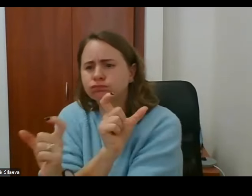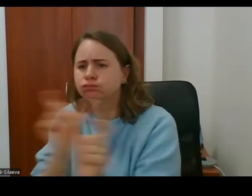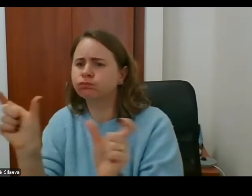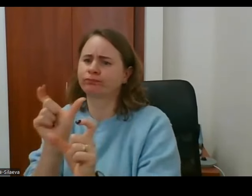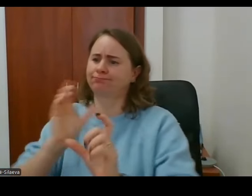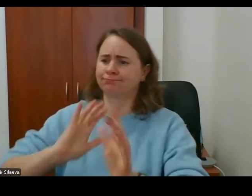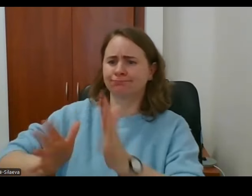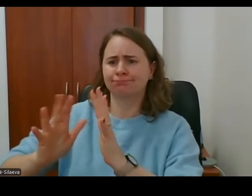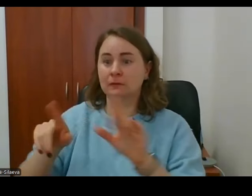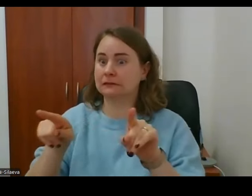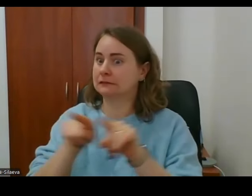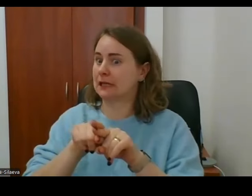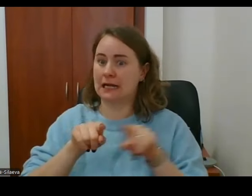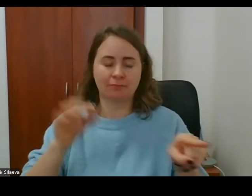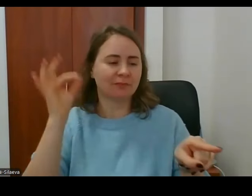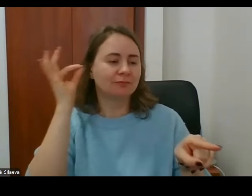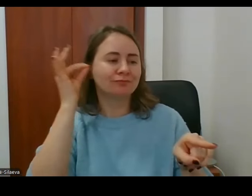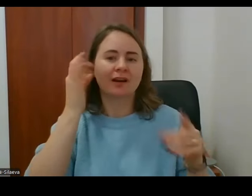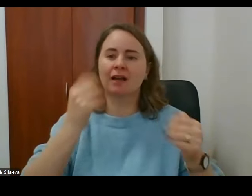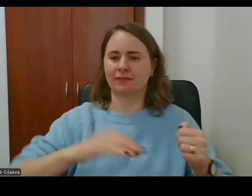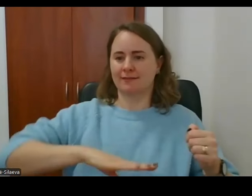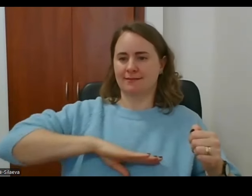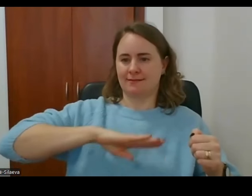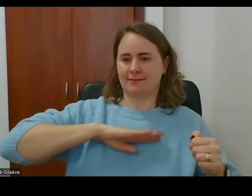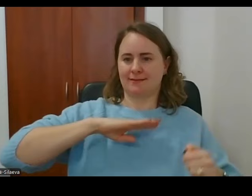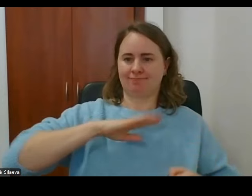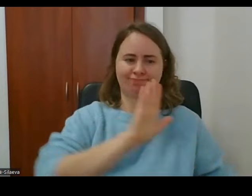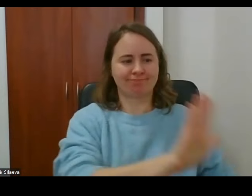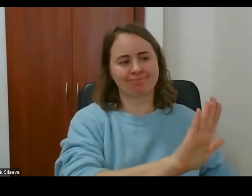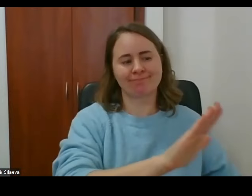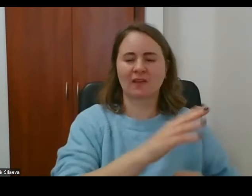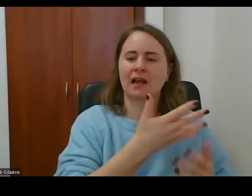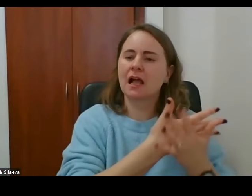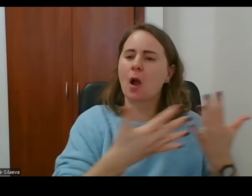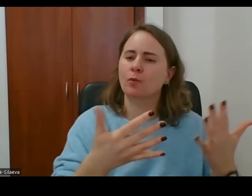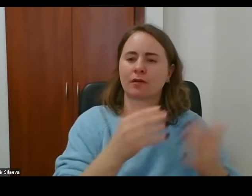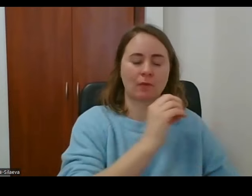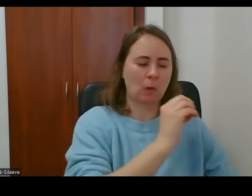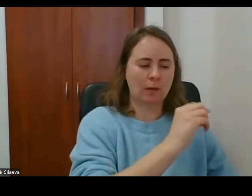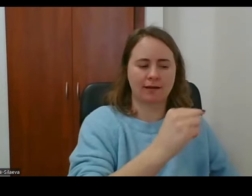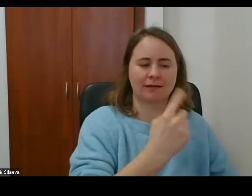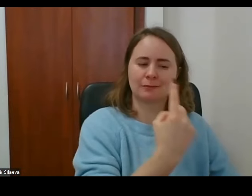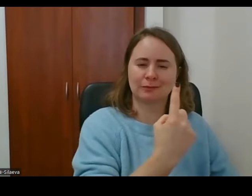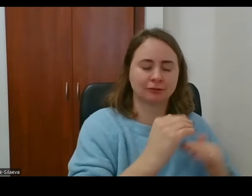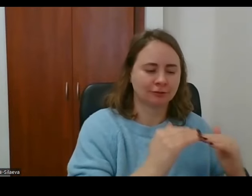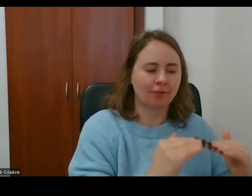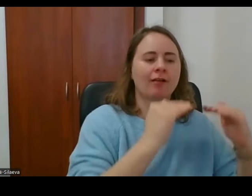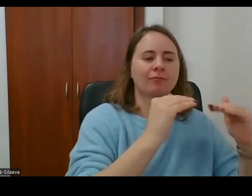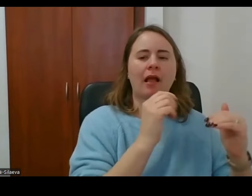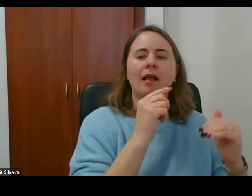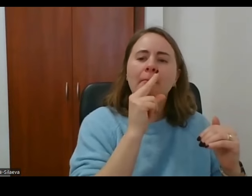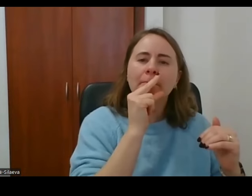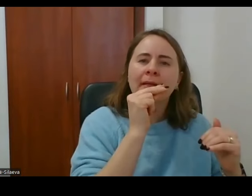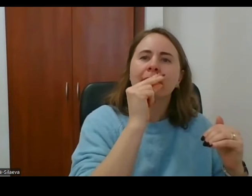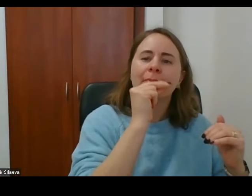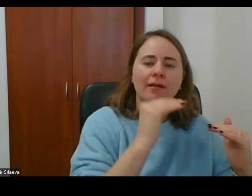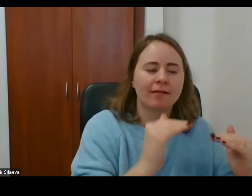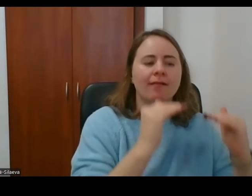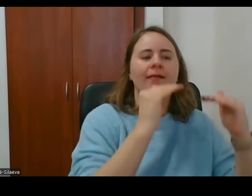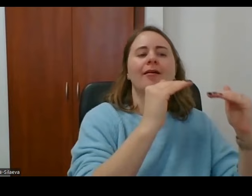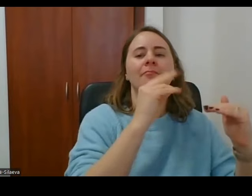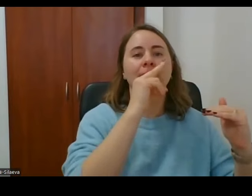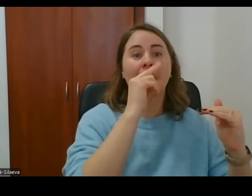And when deaf children can express when they have this